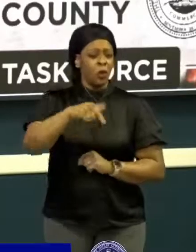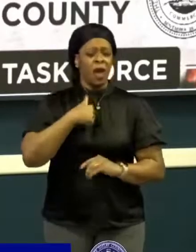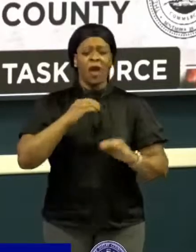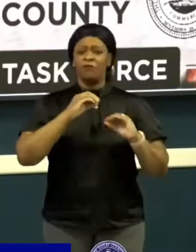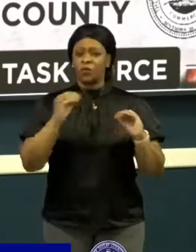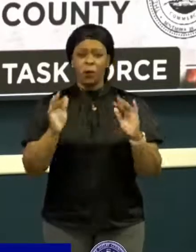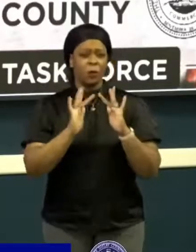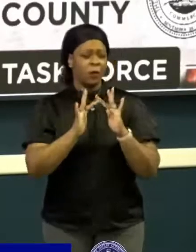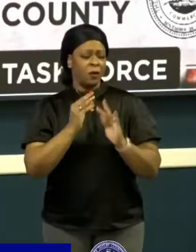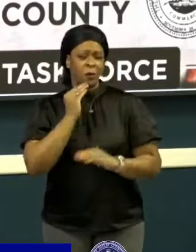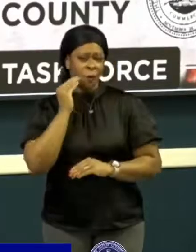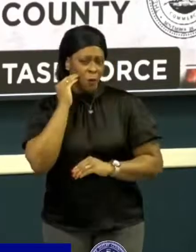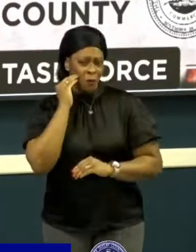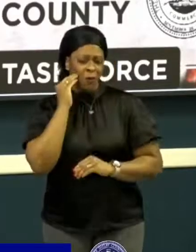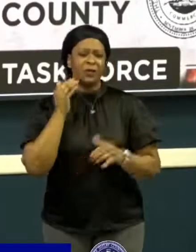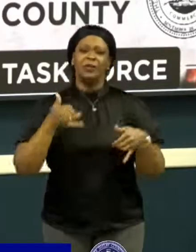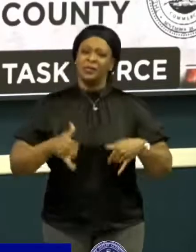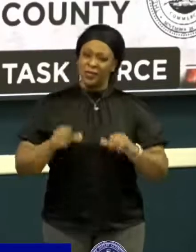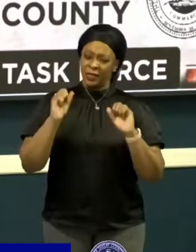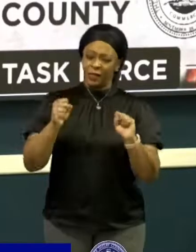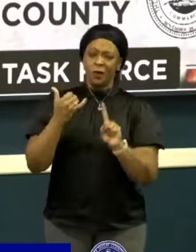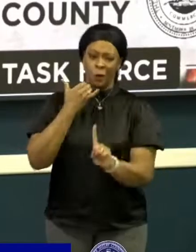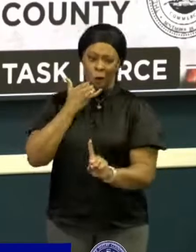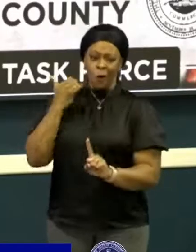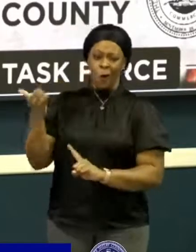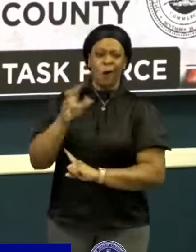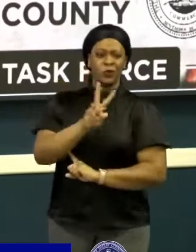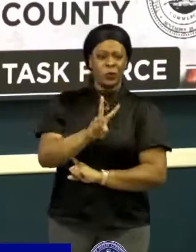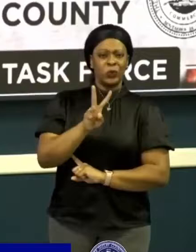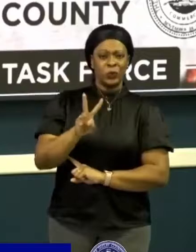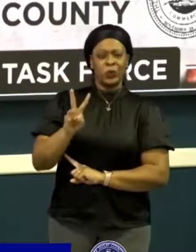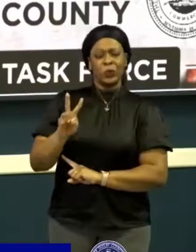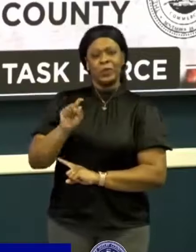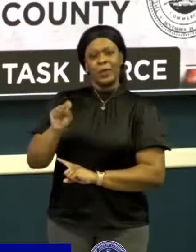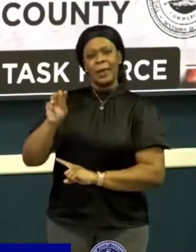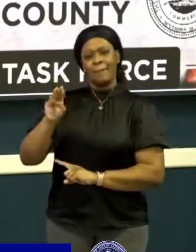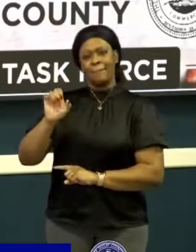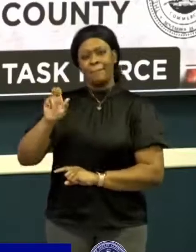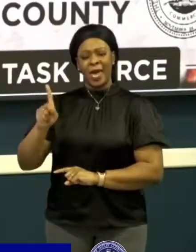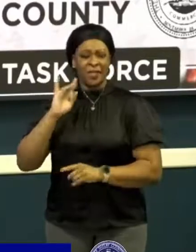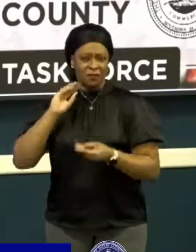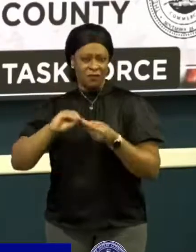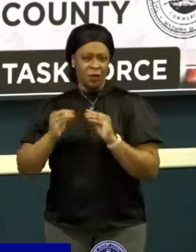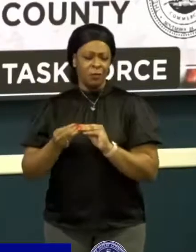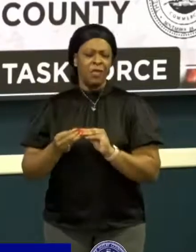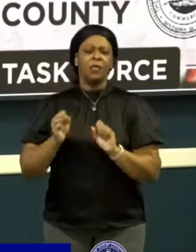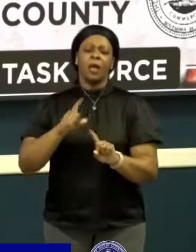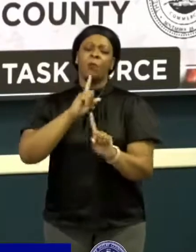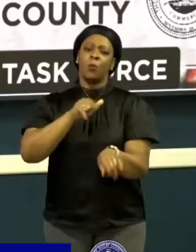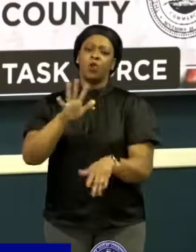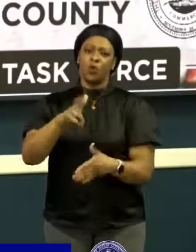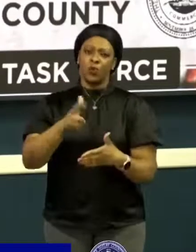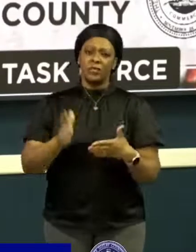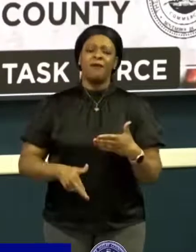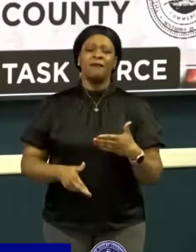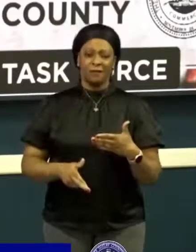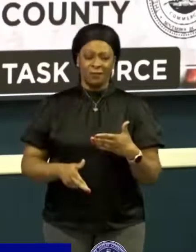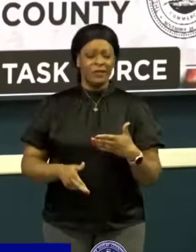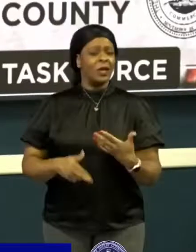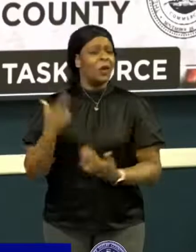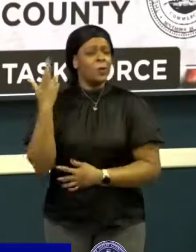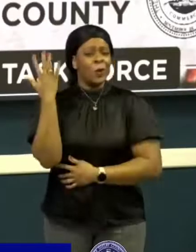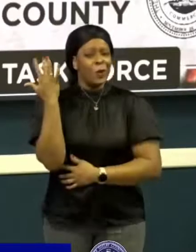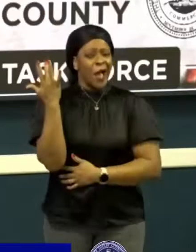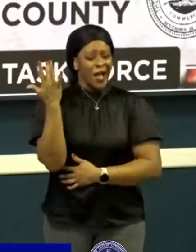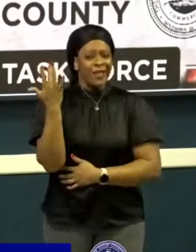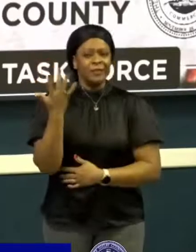have internet access, they can still dial that 222-MASK number and be able to report their results. The reason